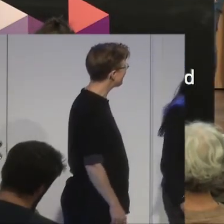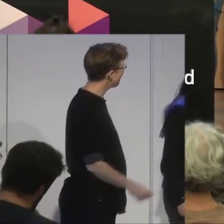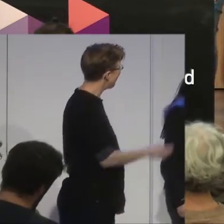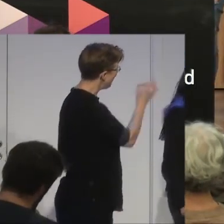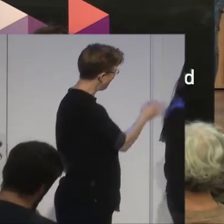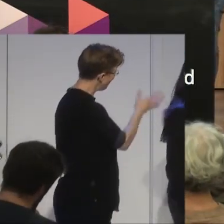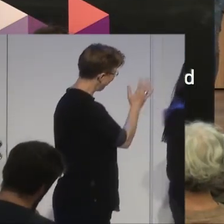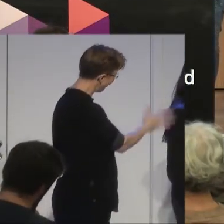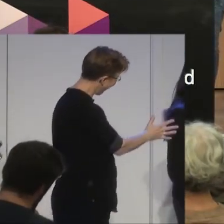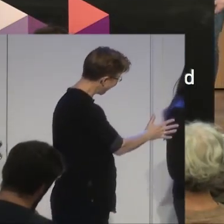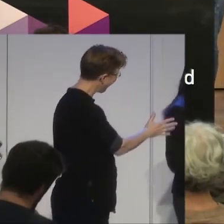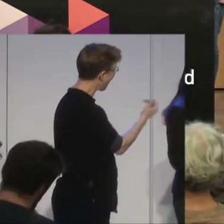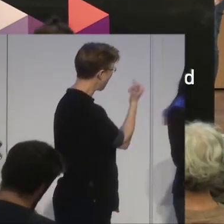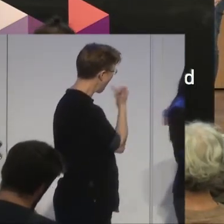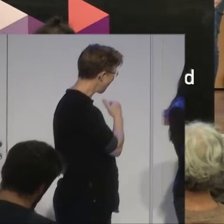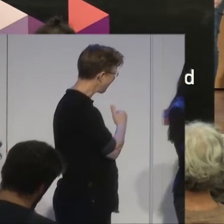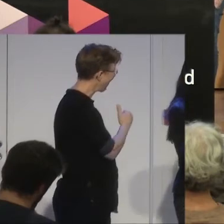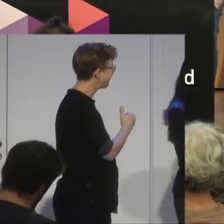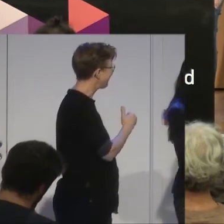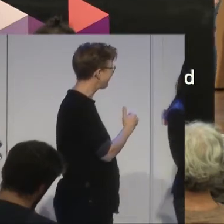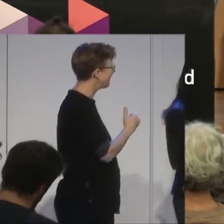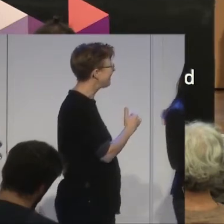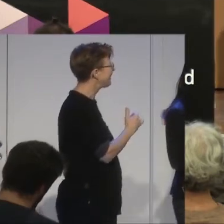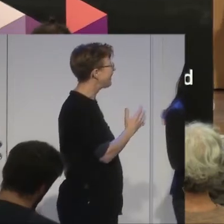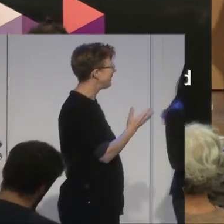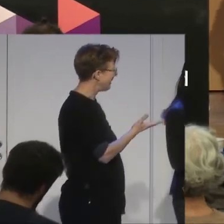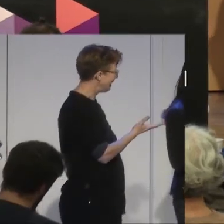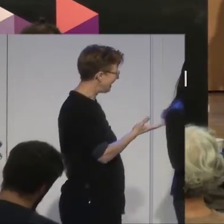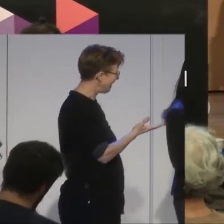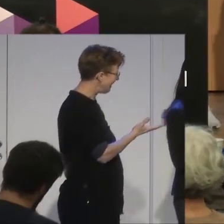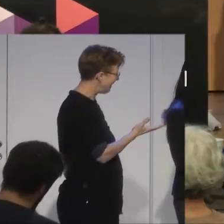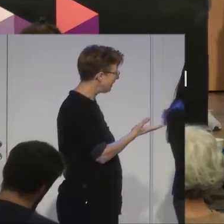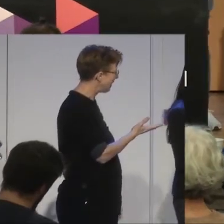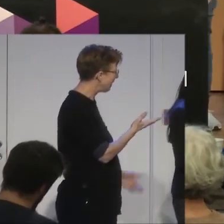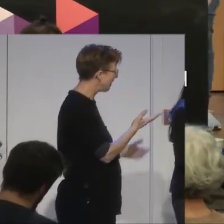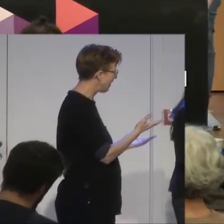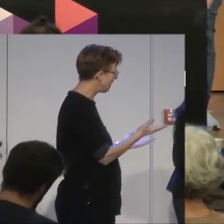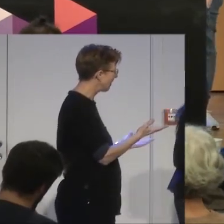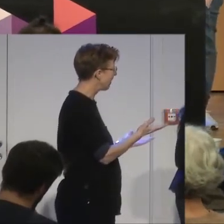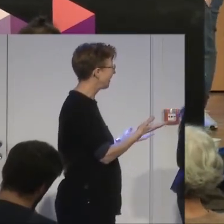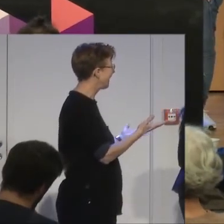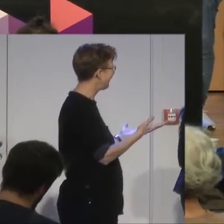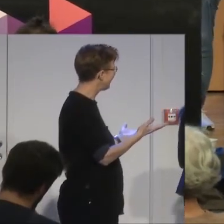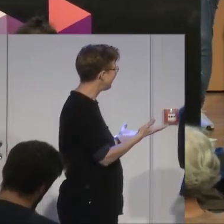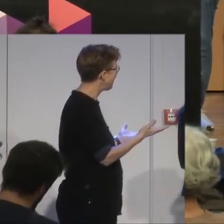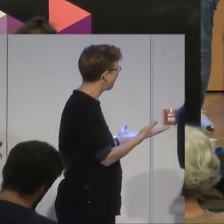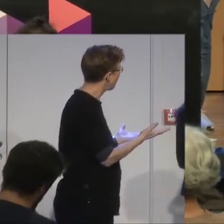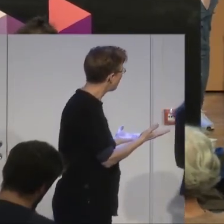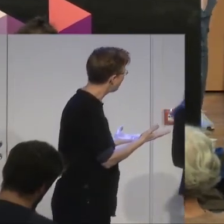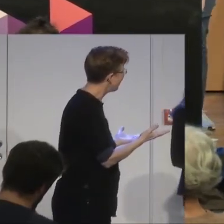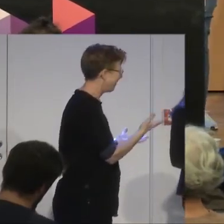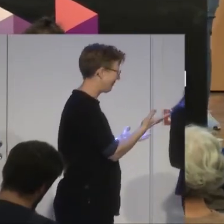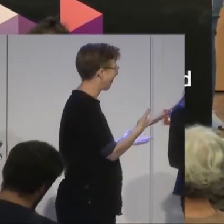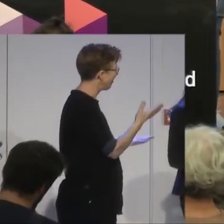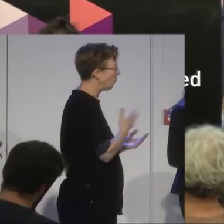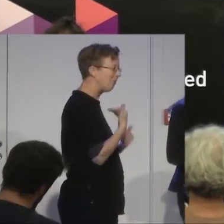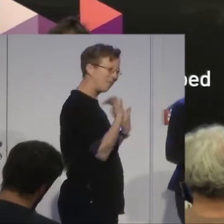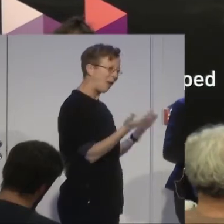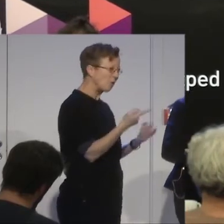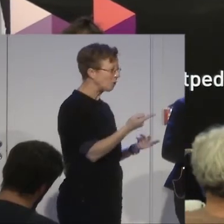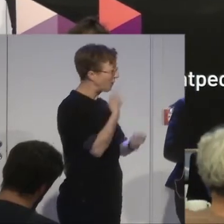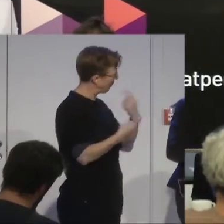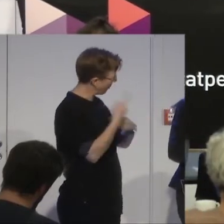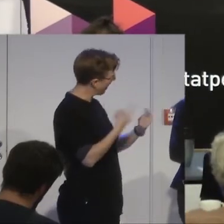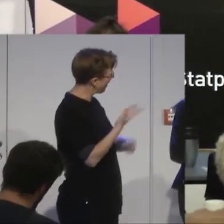Thank you so much, Johanne. Thank you. You made us discuss very much. Thank